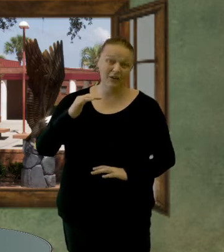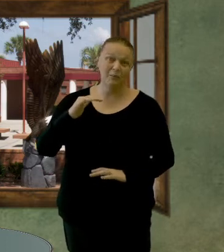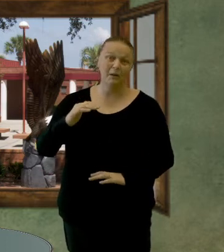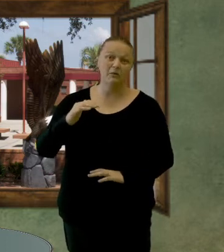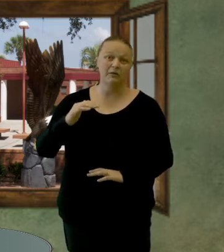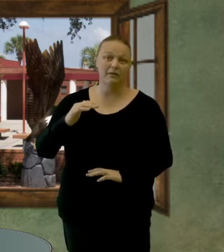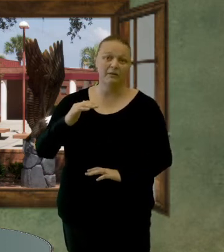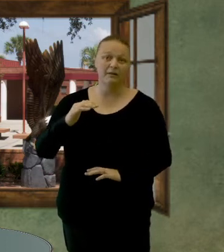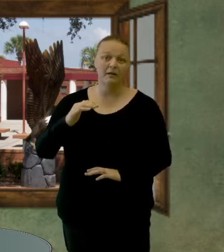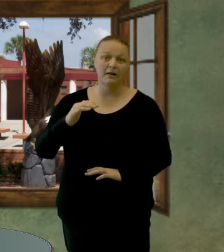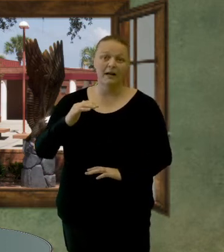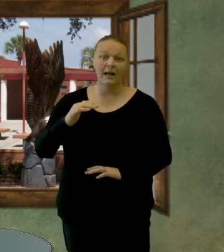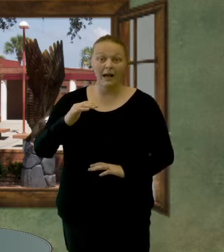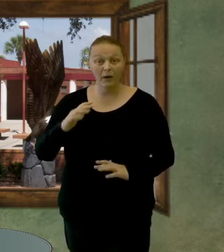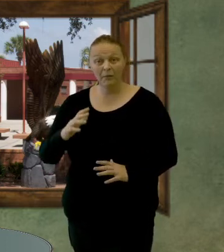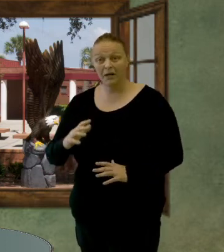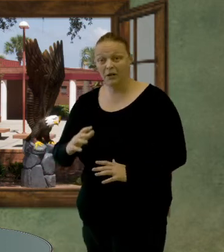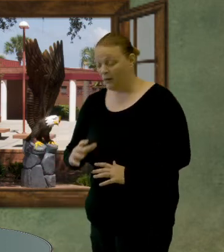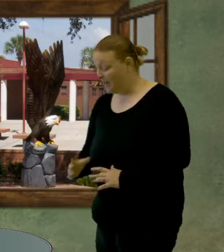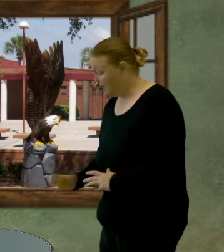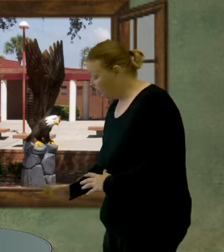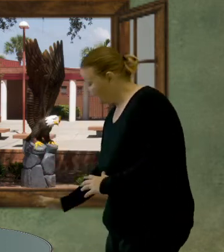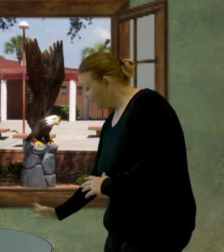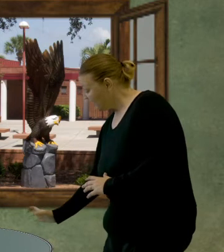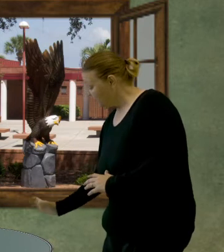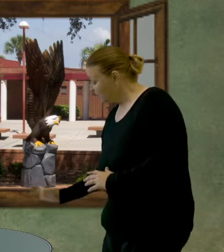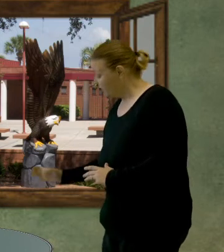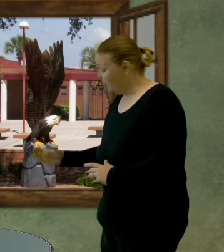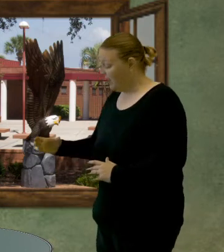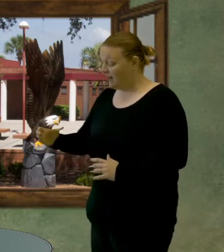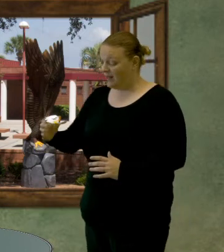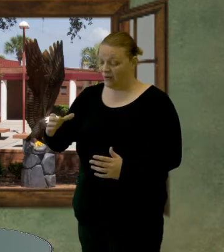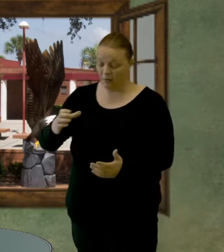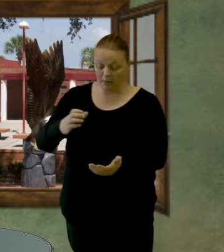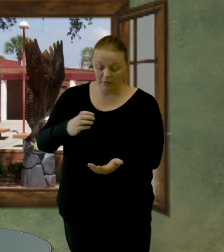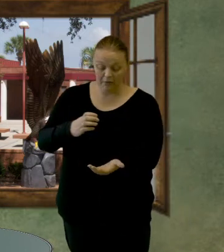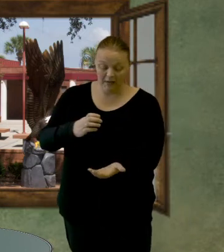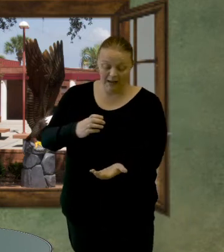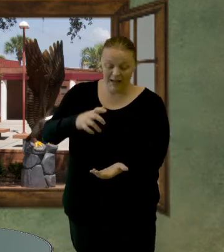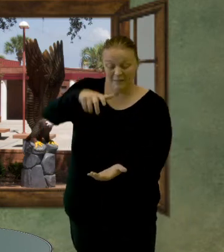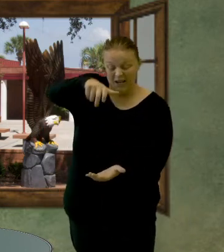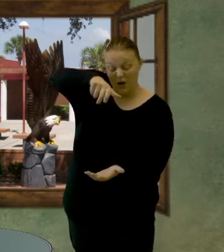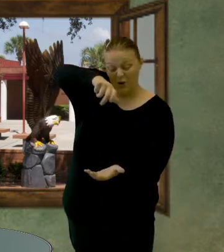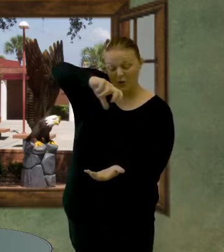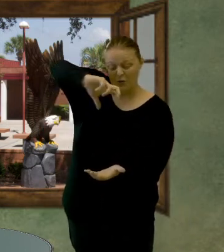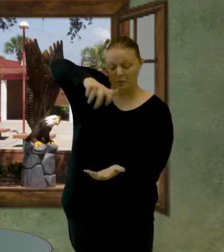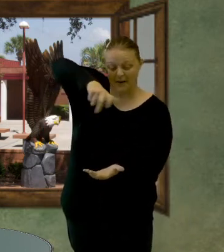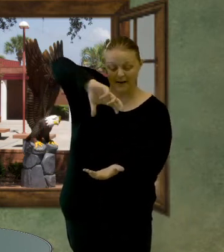of bubbles. And what I'm going to do right now is I'm going to grab that container of bubbles and I'm going to open it up.